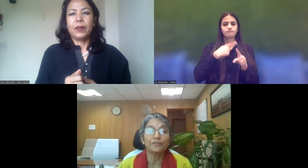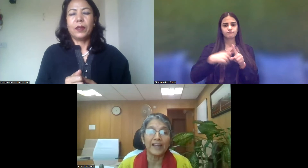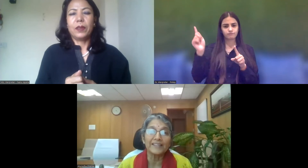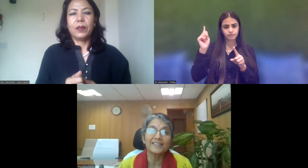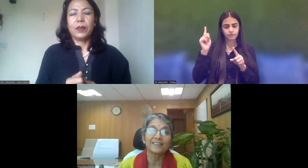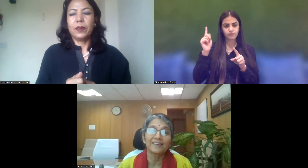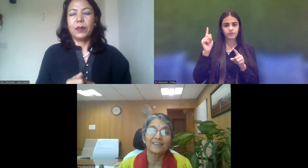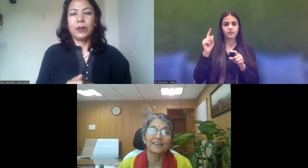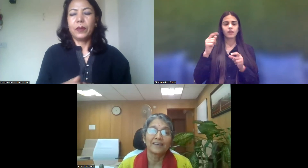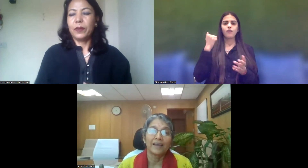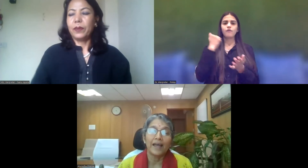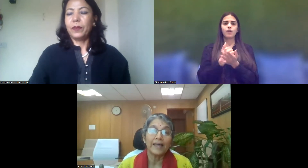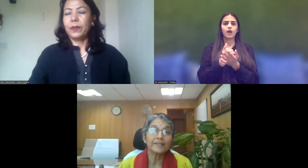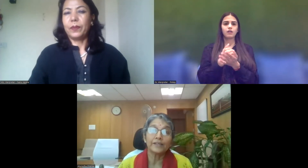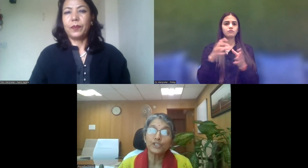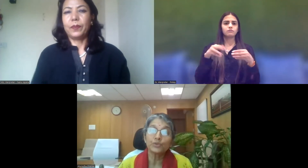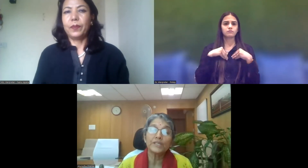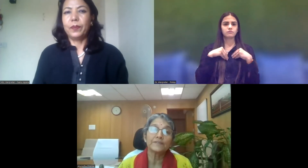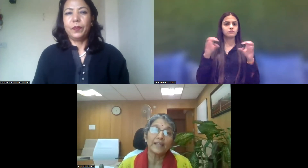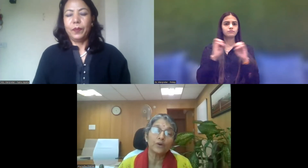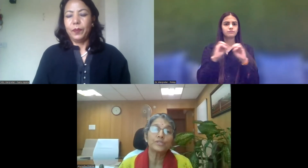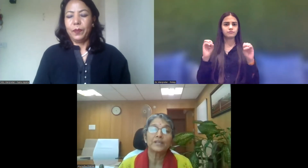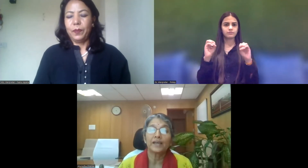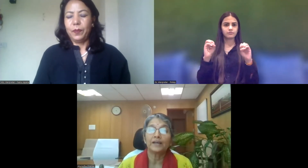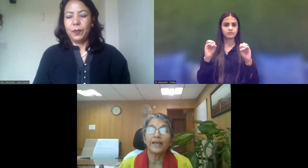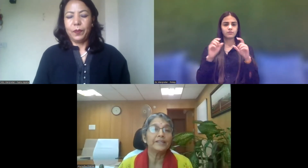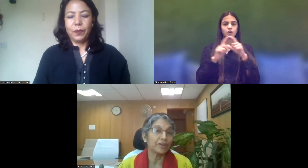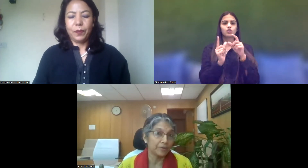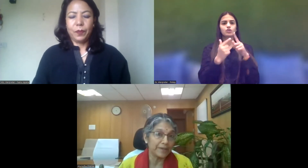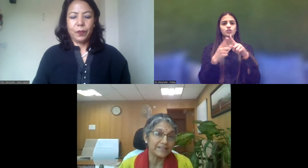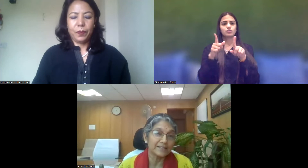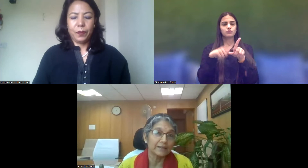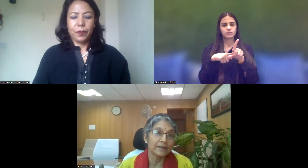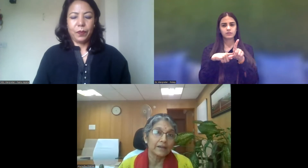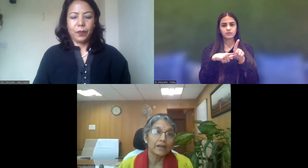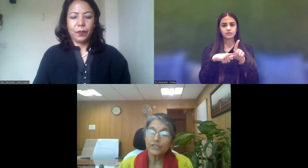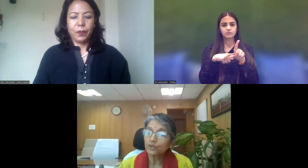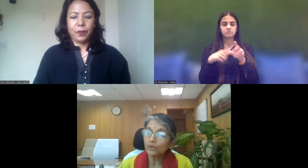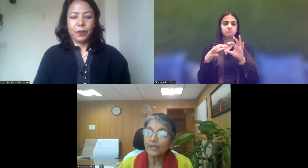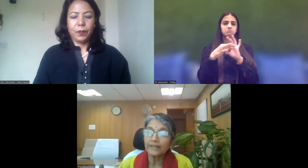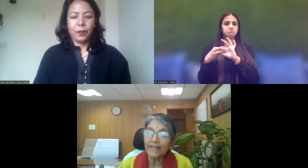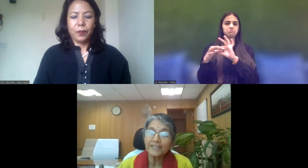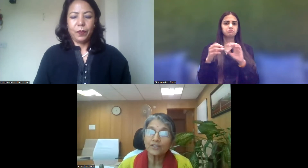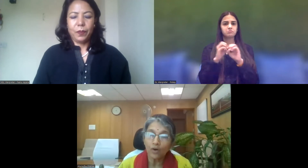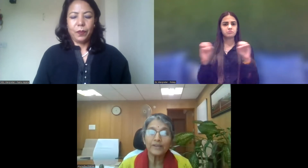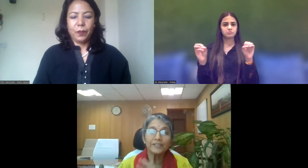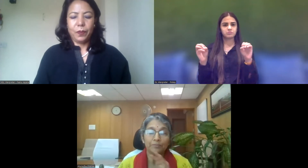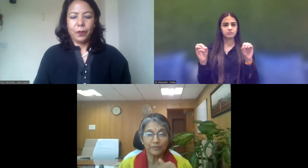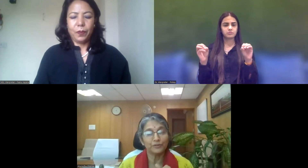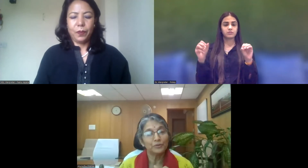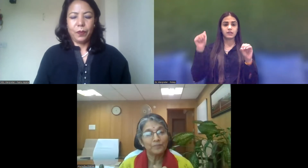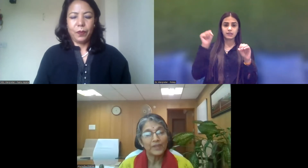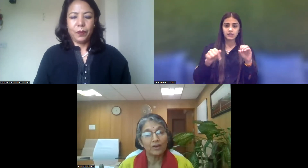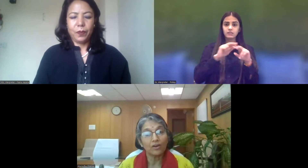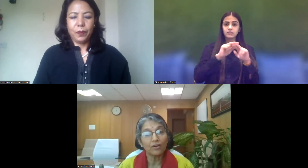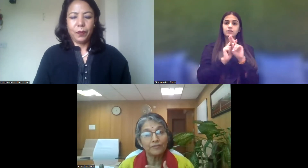denial of rights, and duties without any recompense. So that is all in the